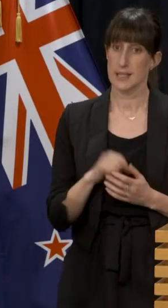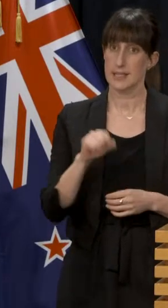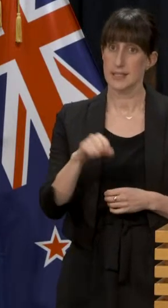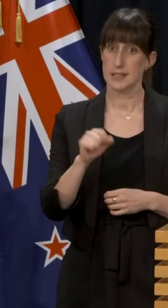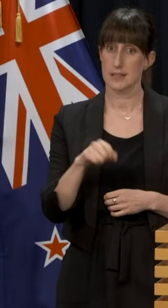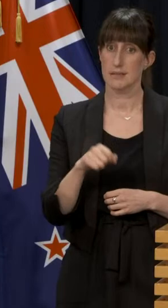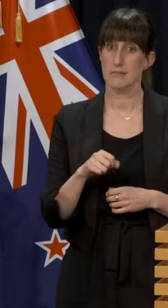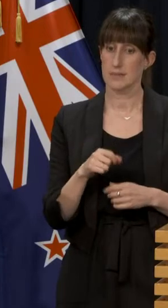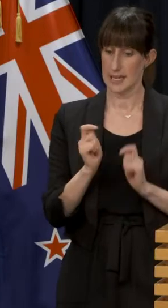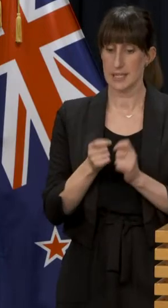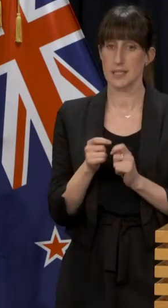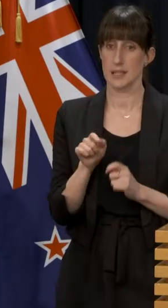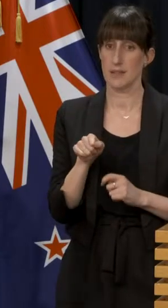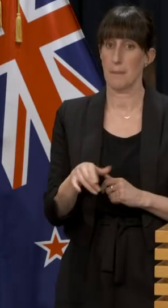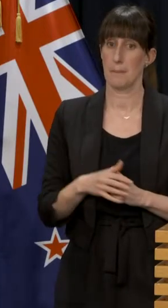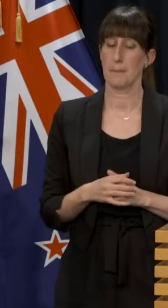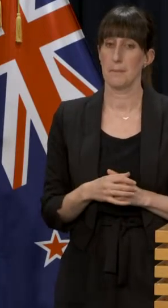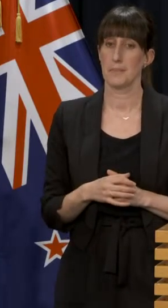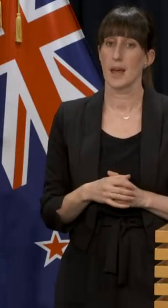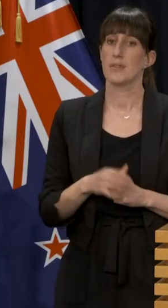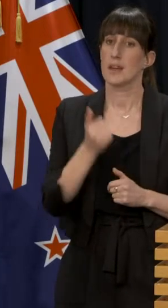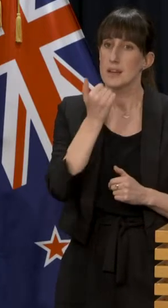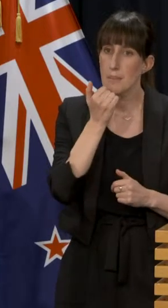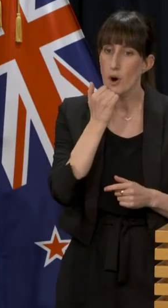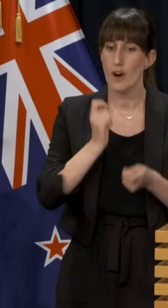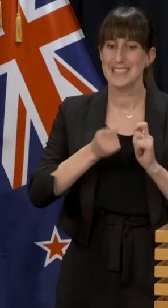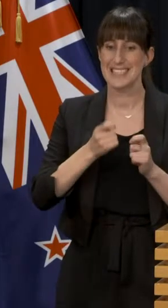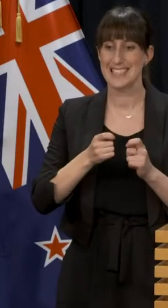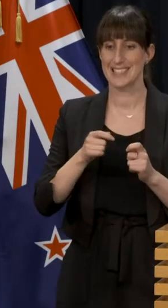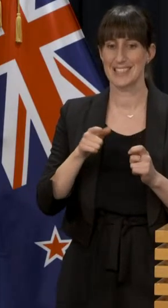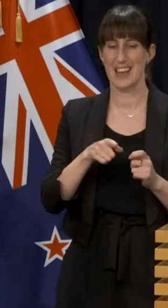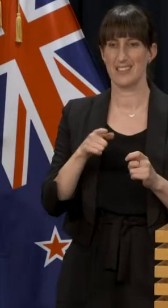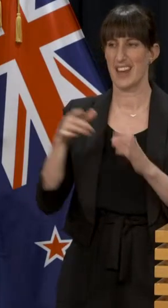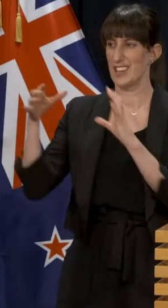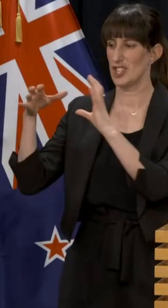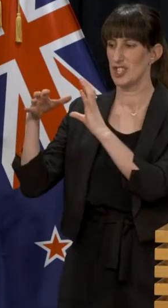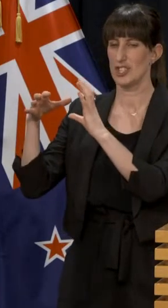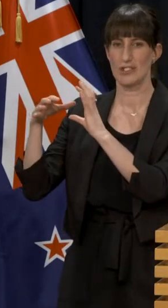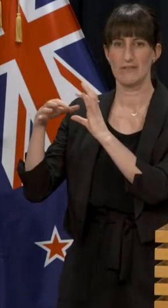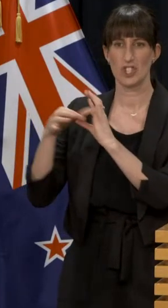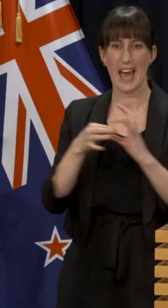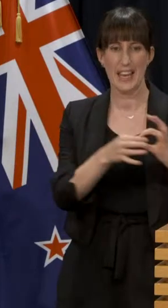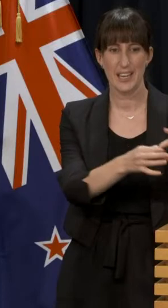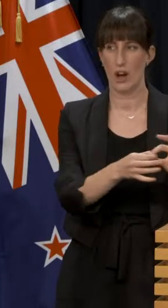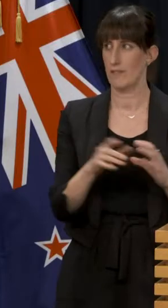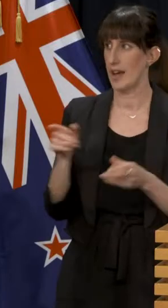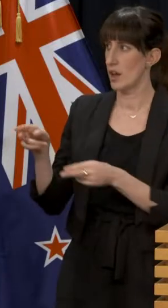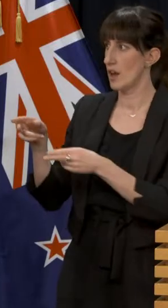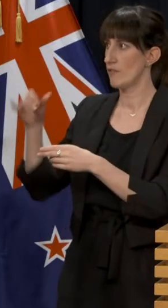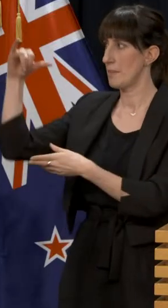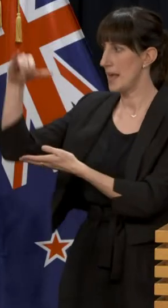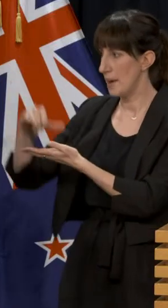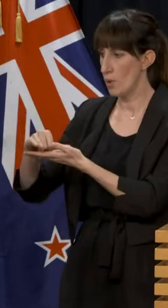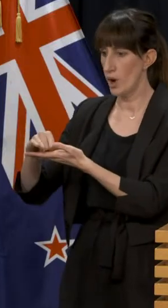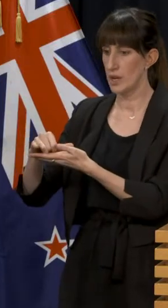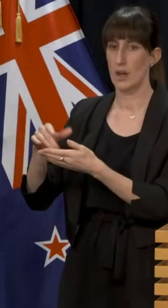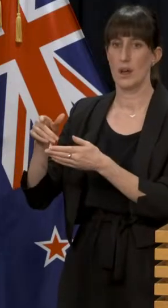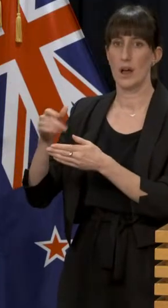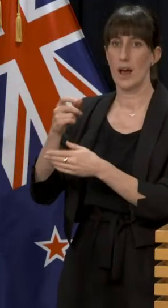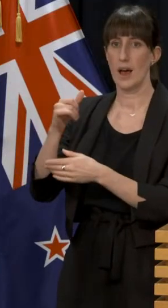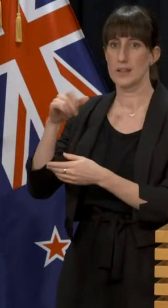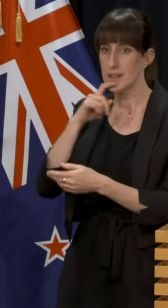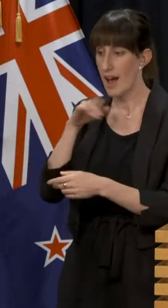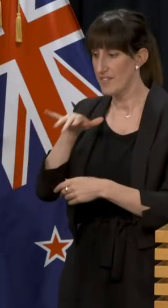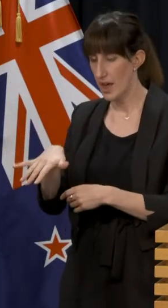That's continuing to increase. You know, the number of tests that are happening in that chain is continuing to increase. Obviously, like all things related to testing, I'd like to see